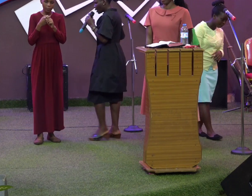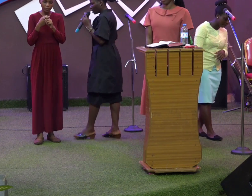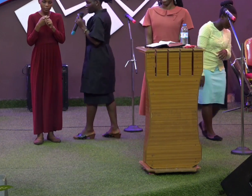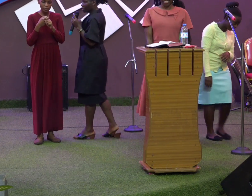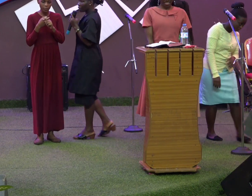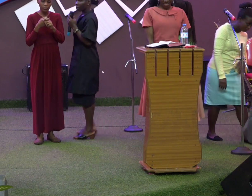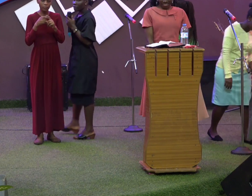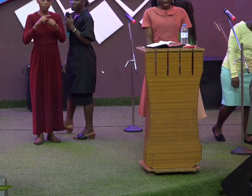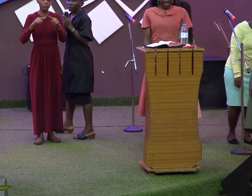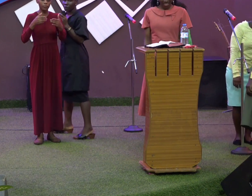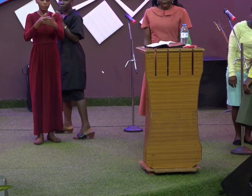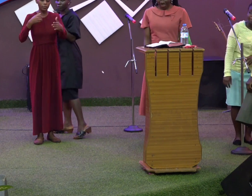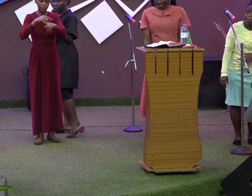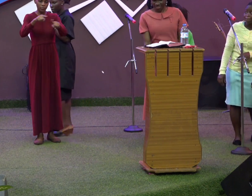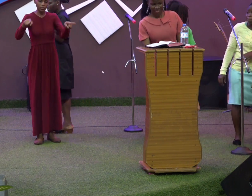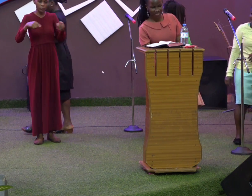Naye nga tetunnasaba,